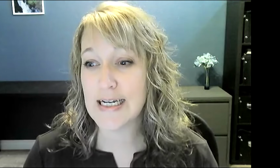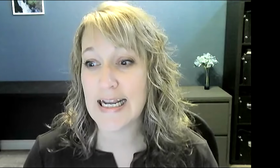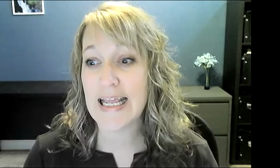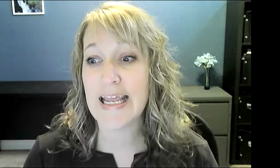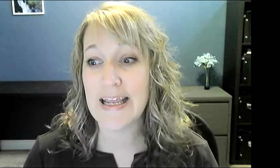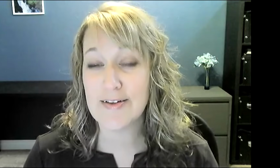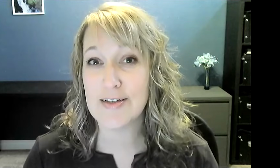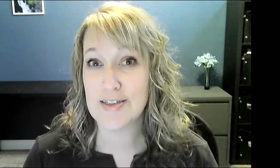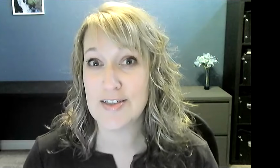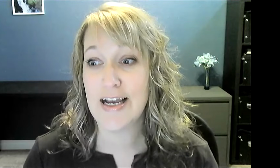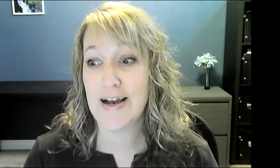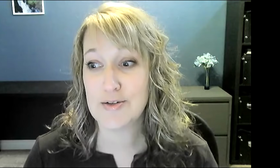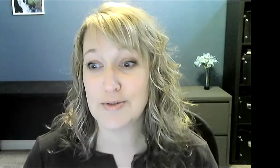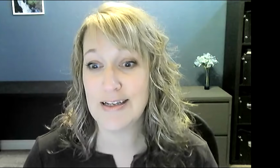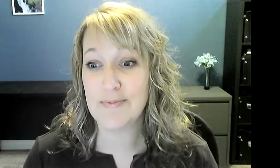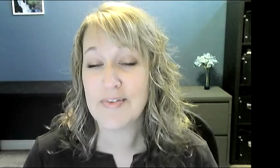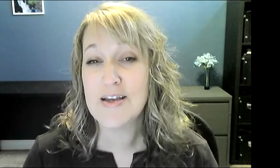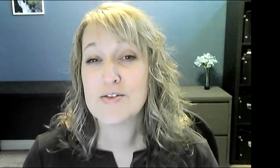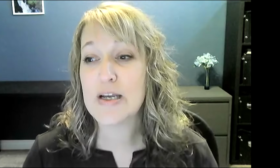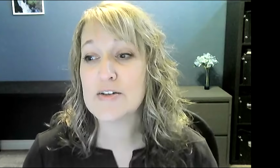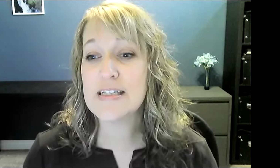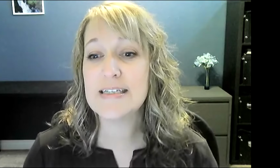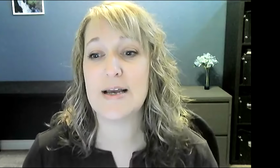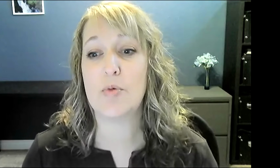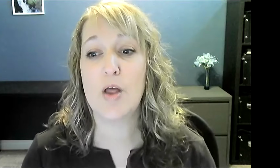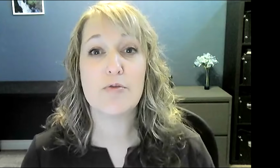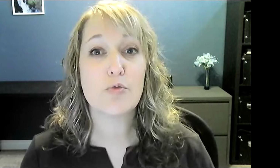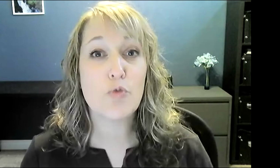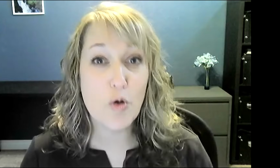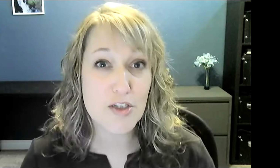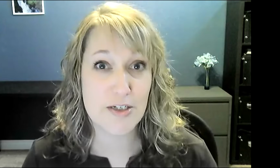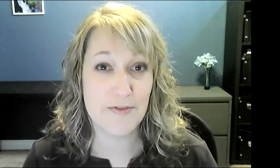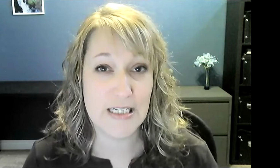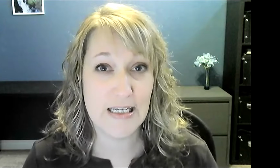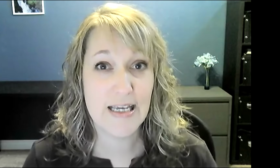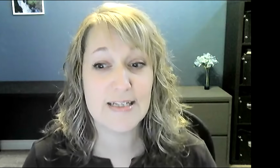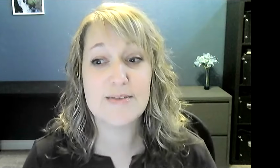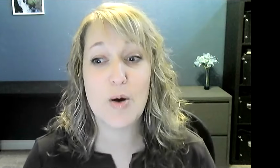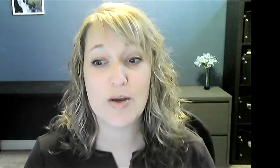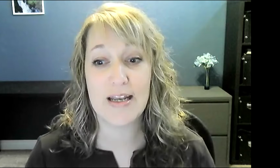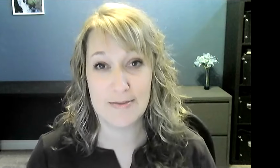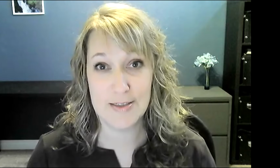in English, actually. So here's an example of role shifting in spoken English.